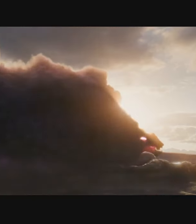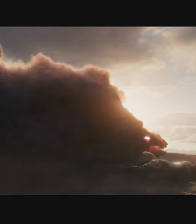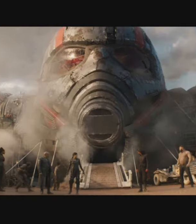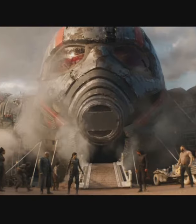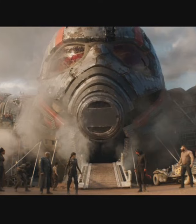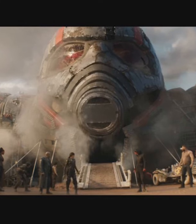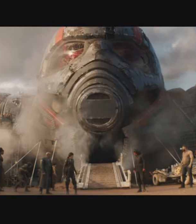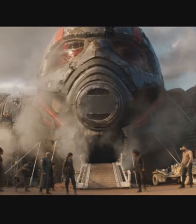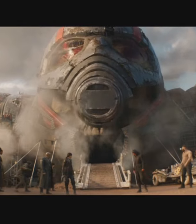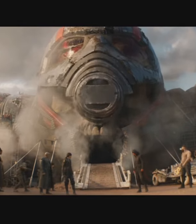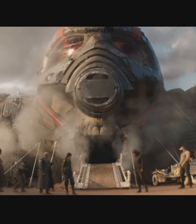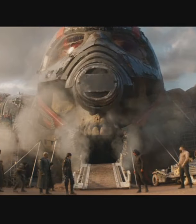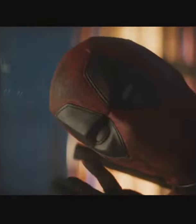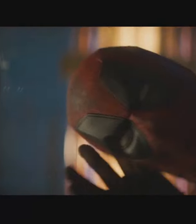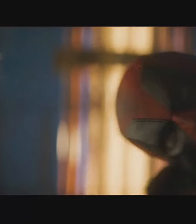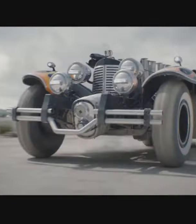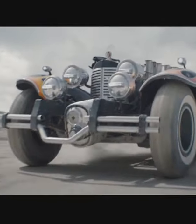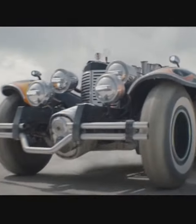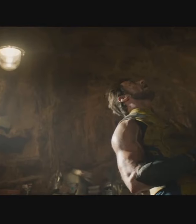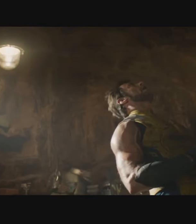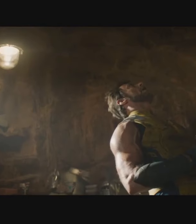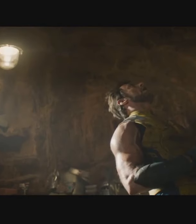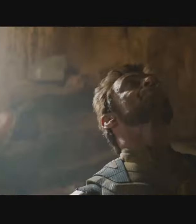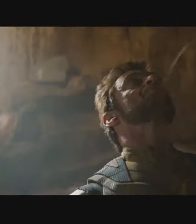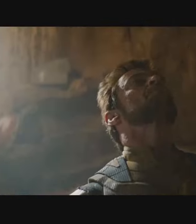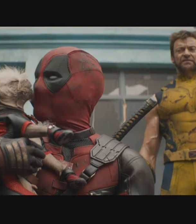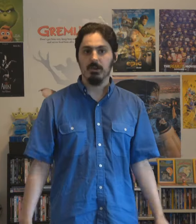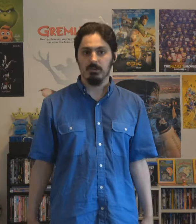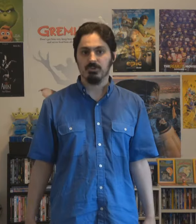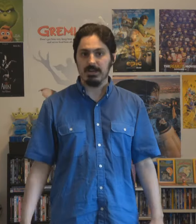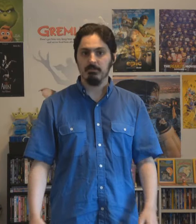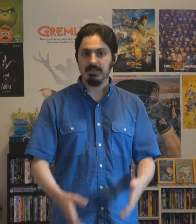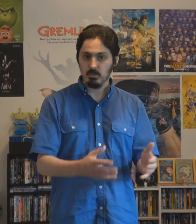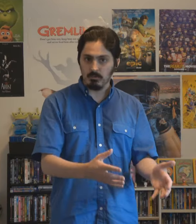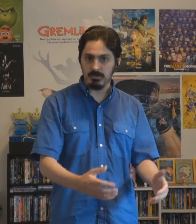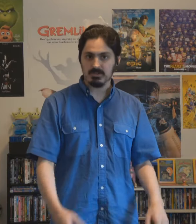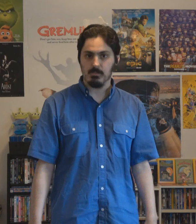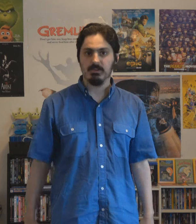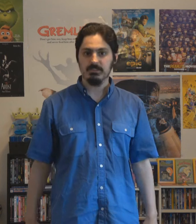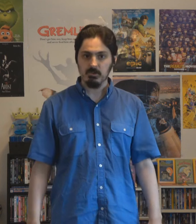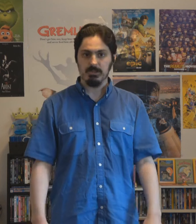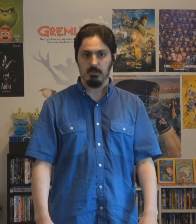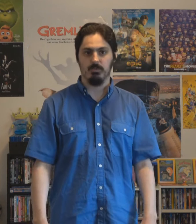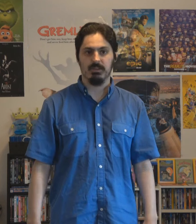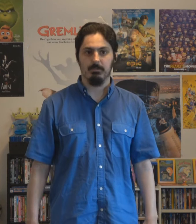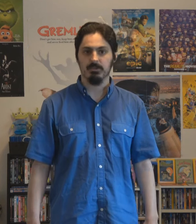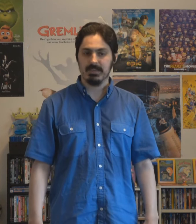throws in a lot of recognizable characters, some played for laughs, and others going more for drama. Hugh Jackman plays Wolverine as someone continually annoyed with Deadpool and his